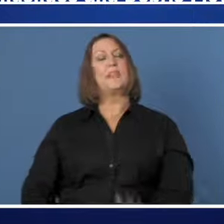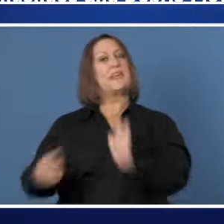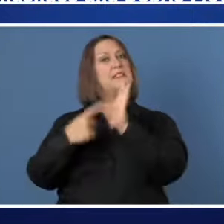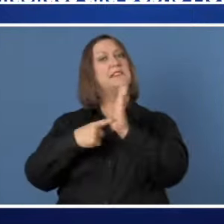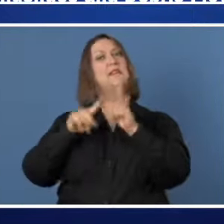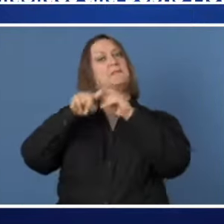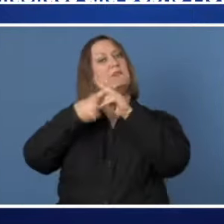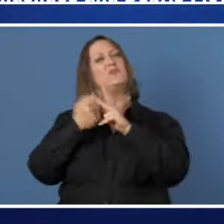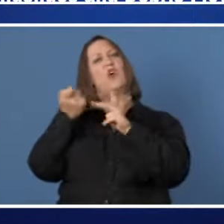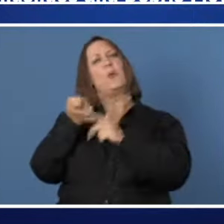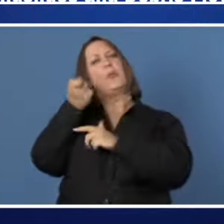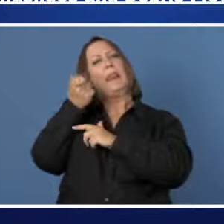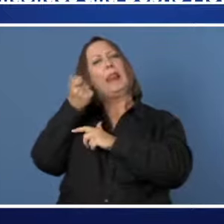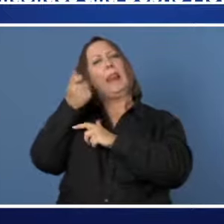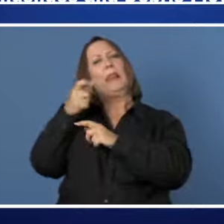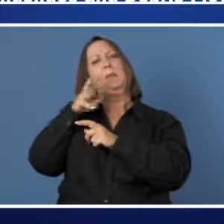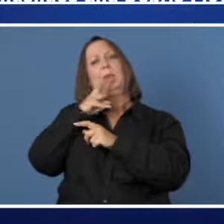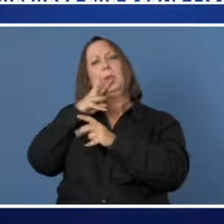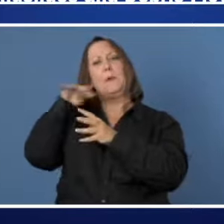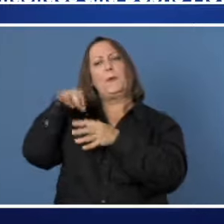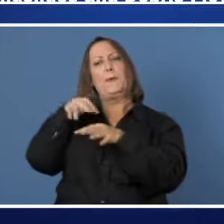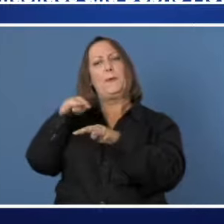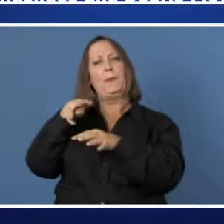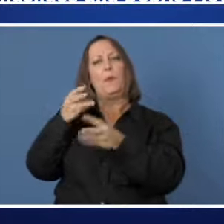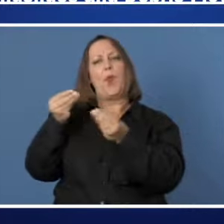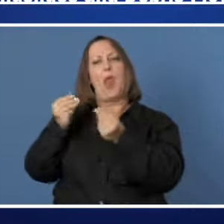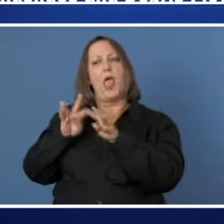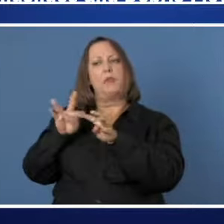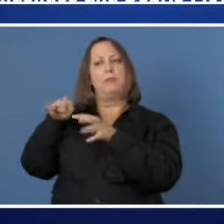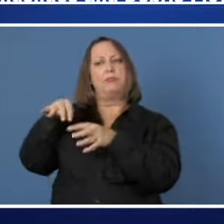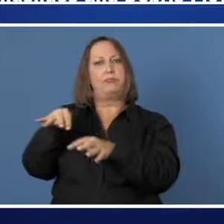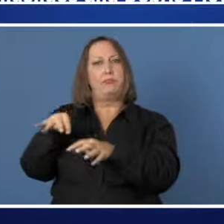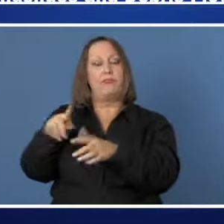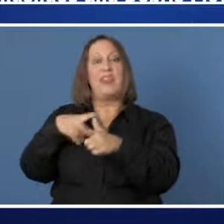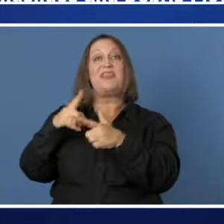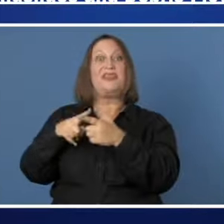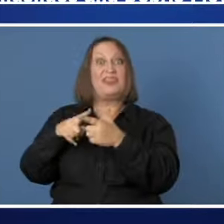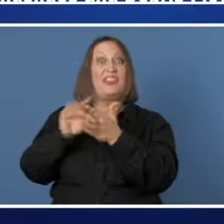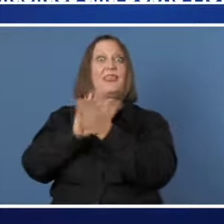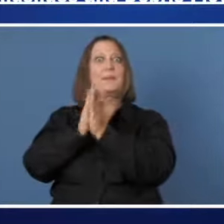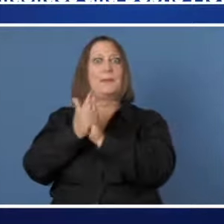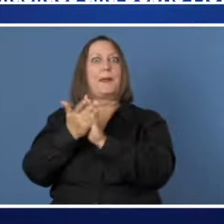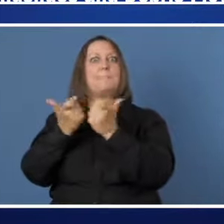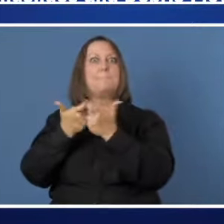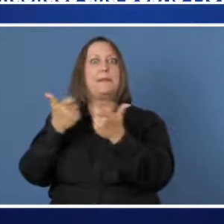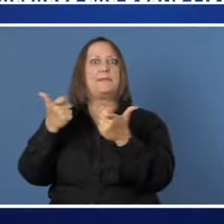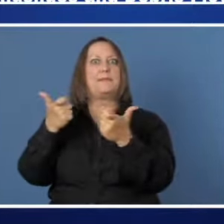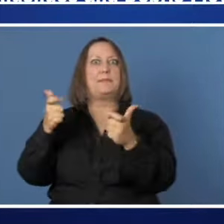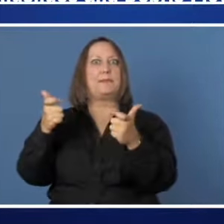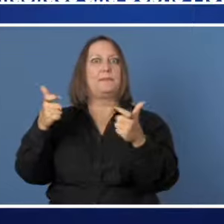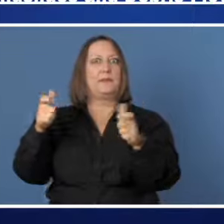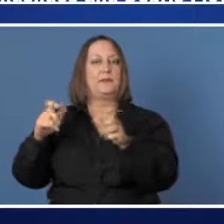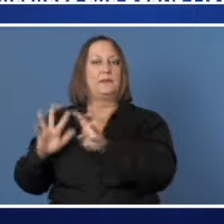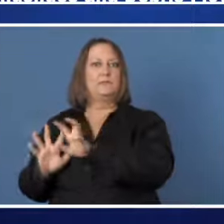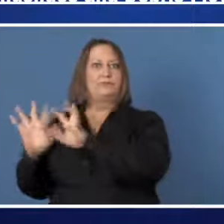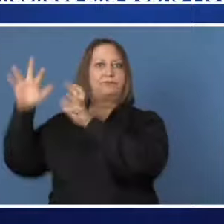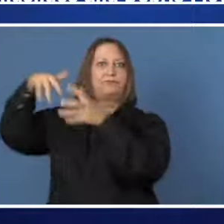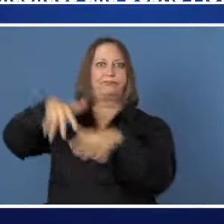A trickle of flowing or falling mud or debris may precede larger